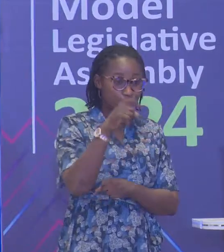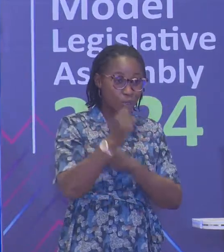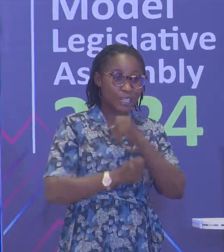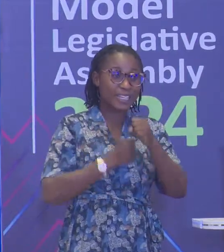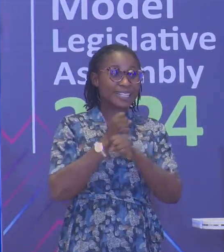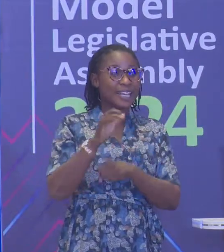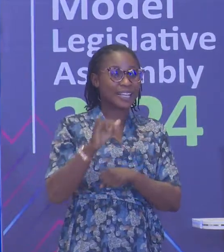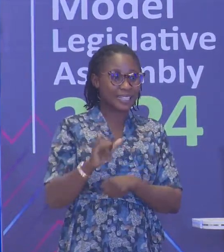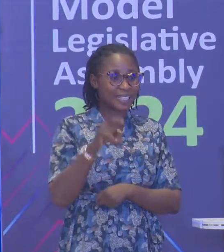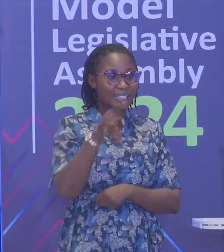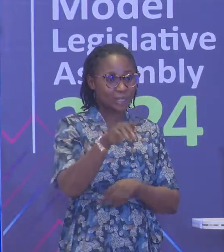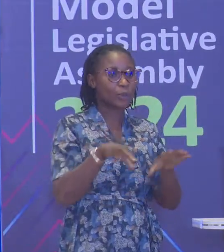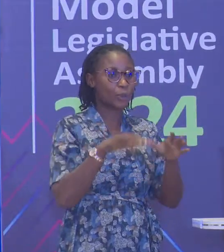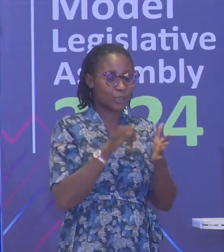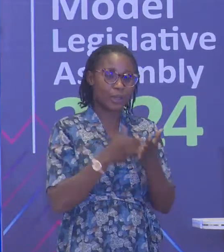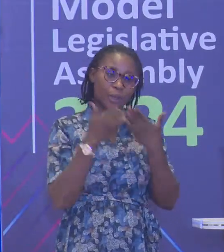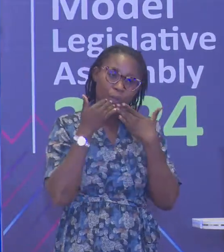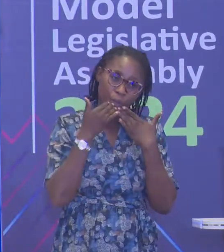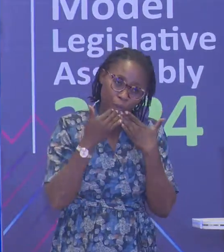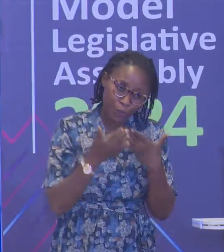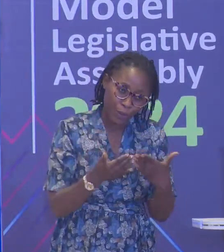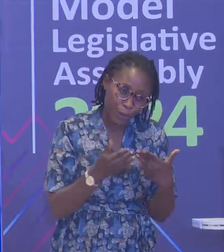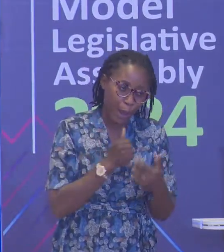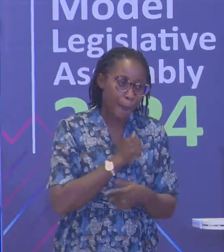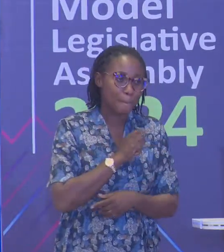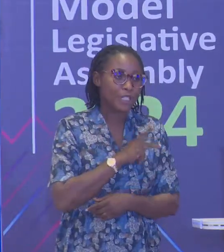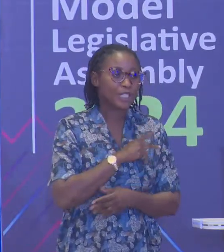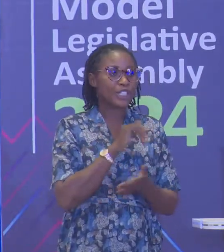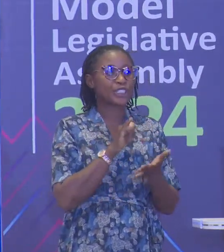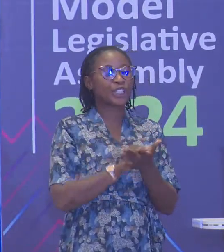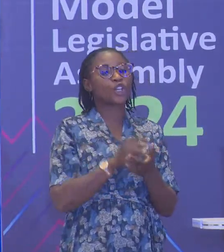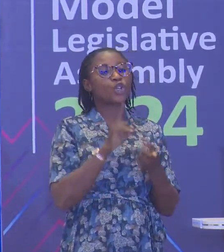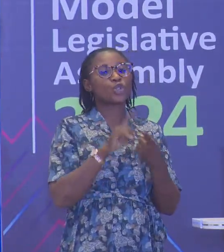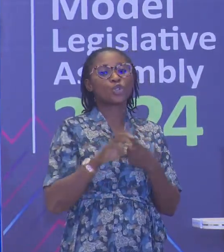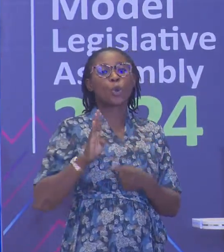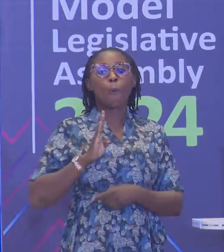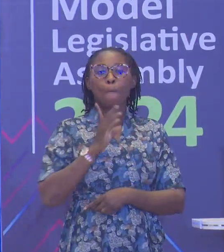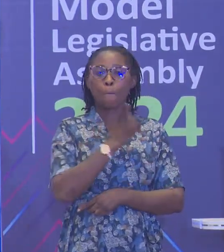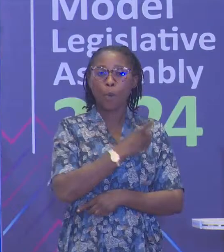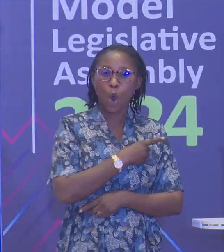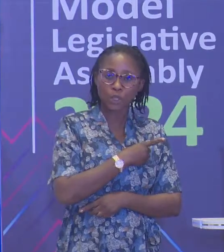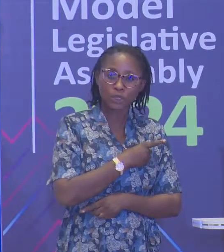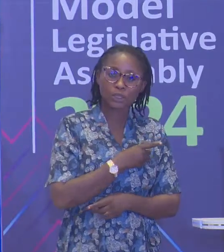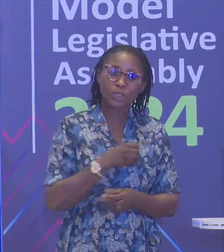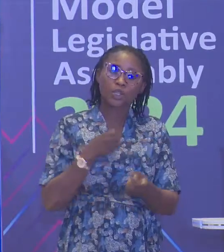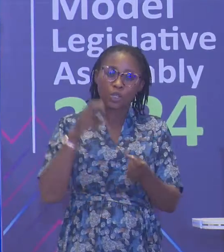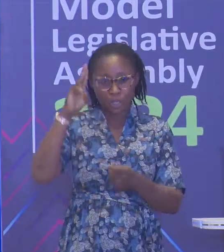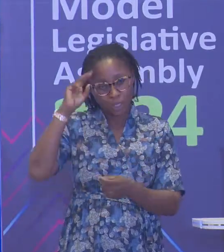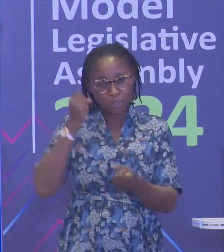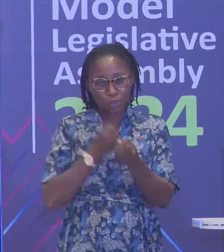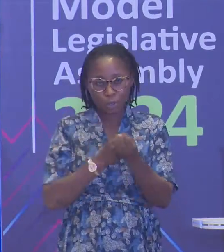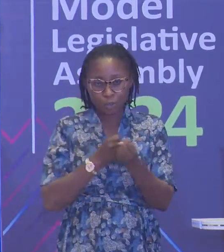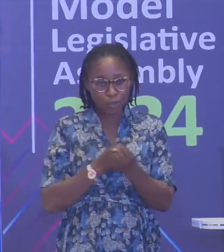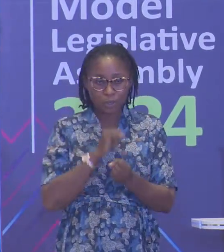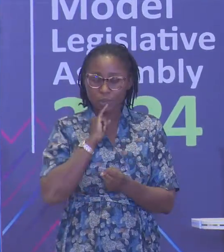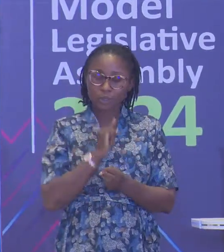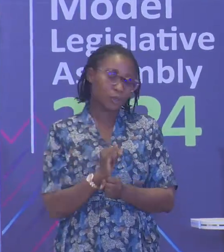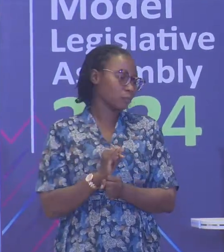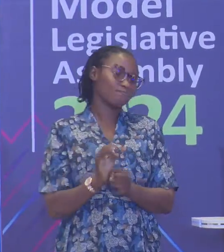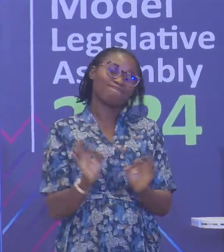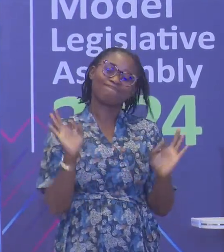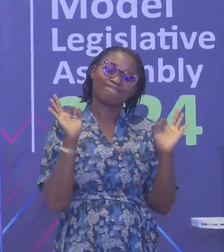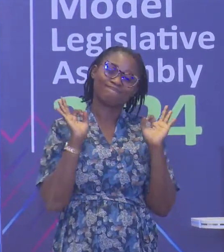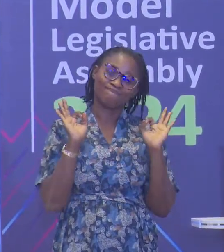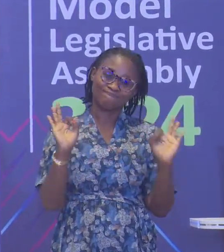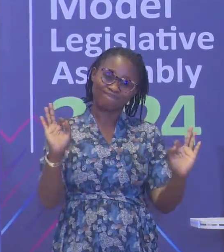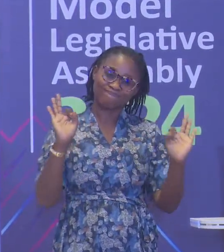he does that for us. Thank you so much. We do appreciate that. And to the board chairman, sir, his support is tremendous. Thank you so